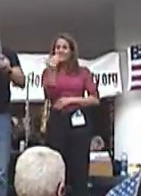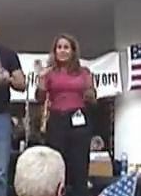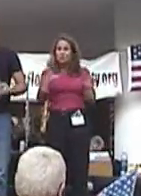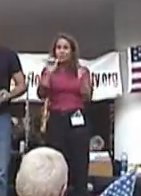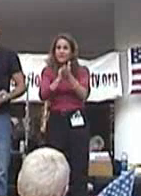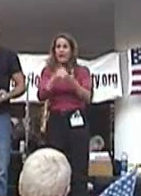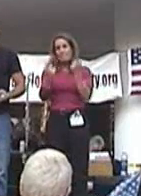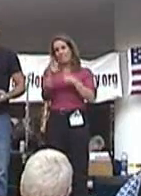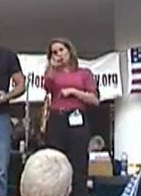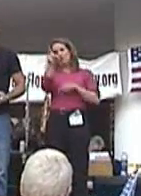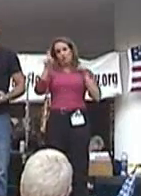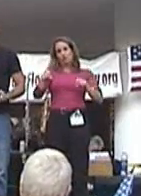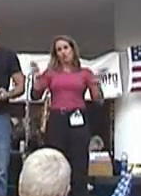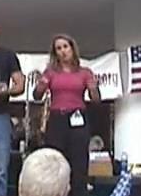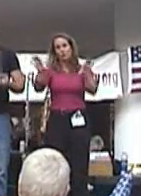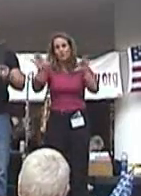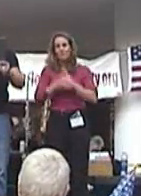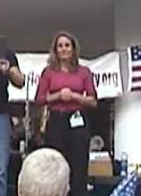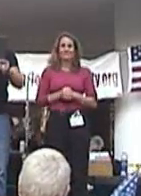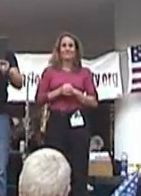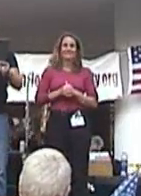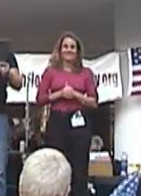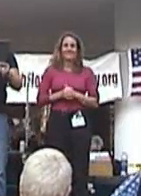Maybe you ought to, Pastor.